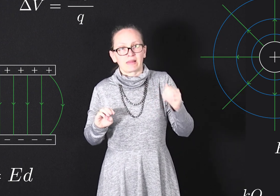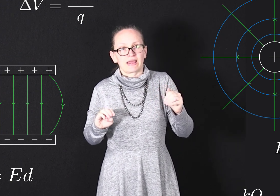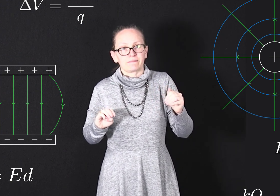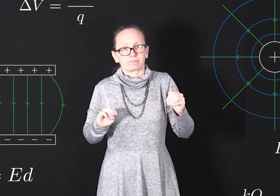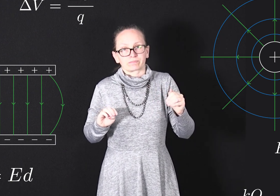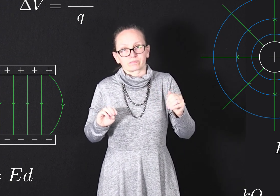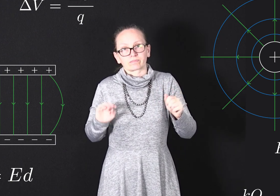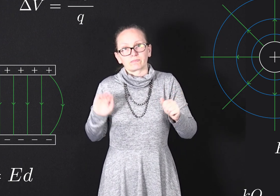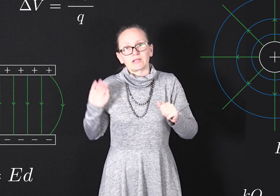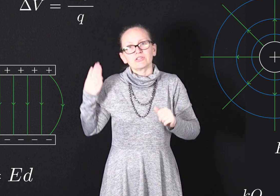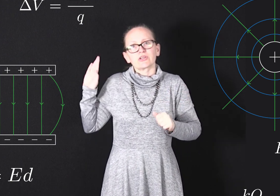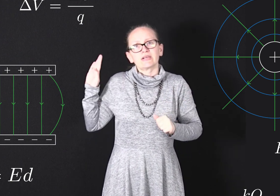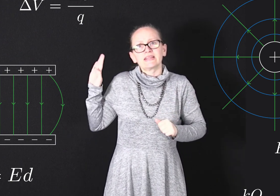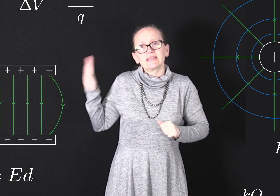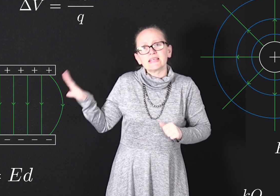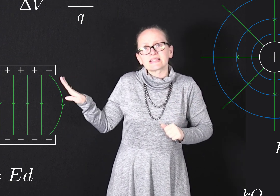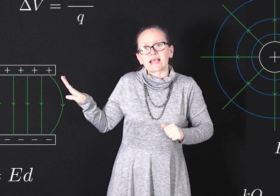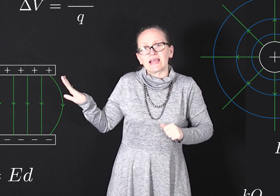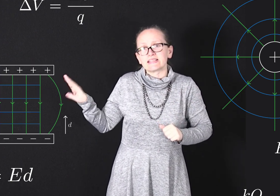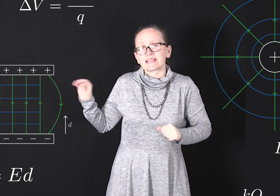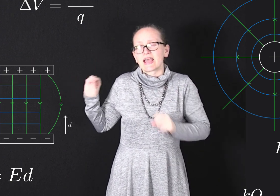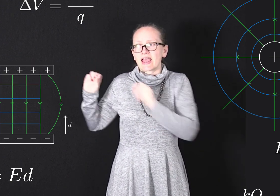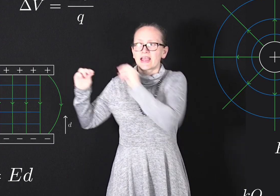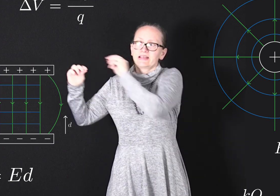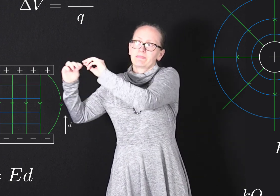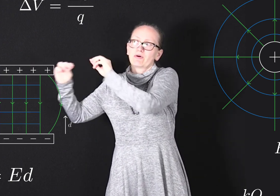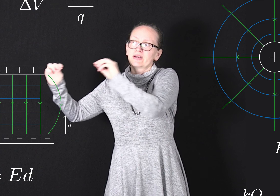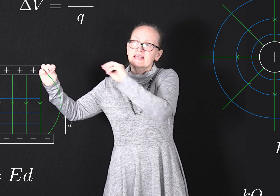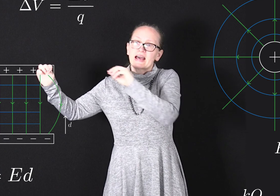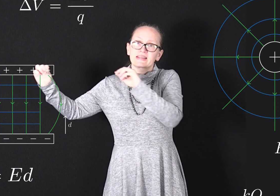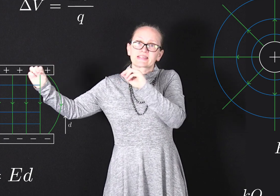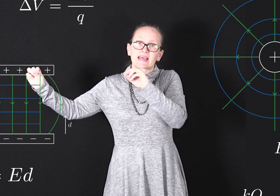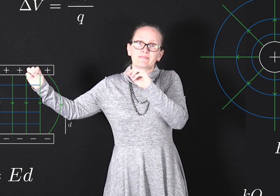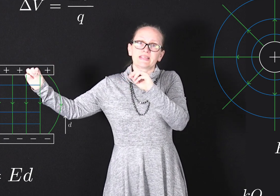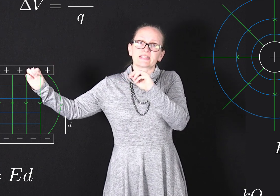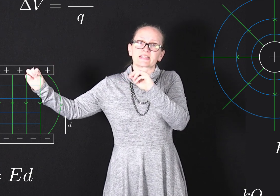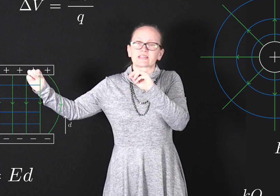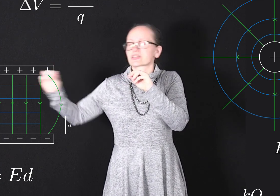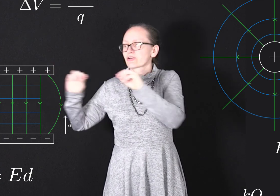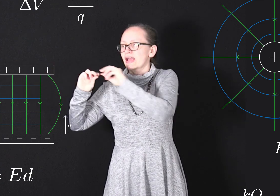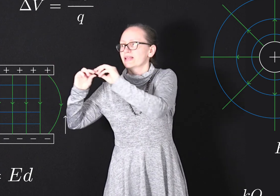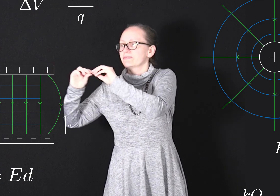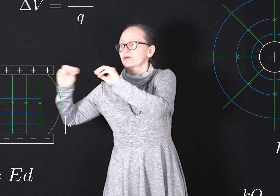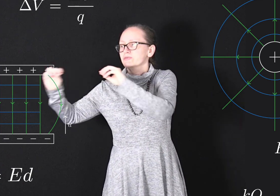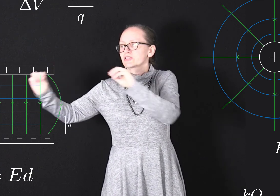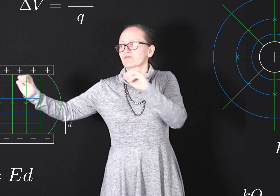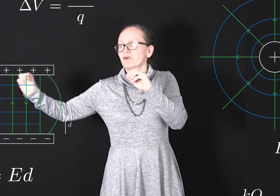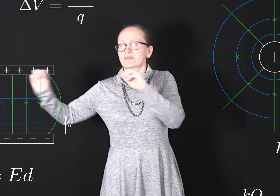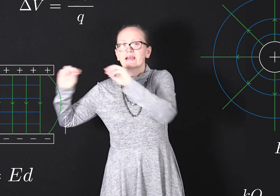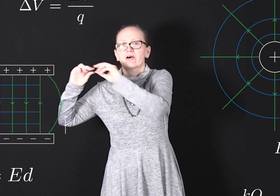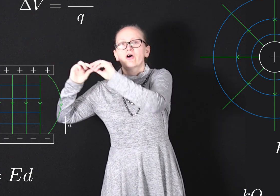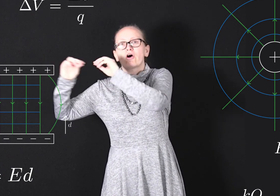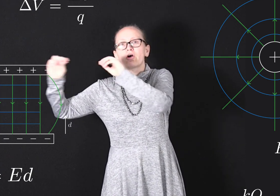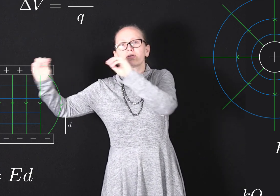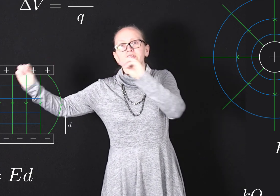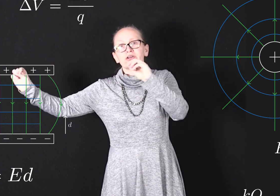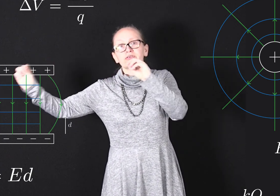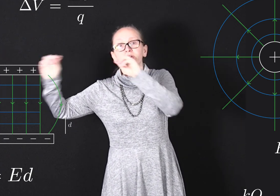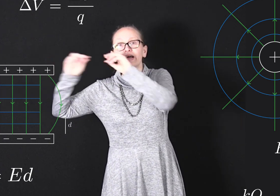plate. So in this case, any points at the same distance, so any points which are forming our horizontal line